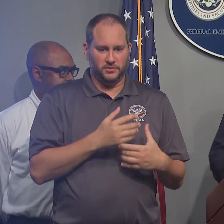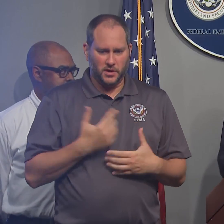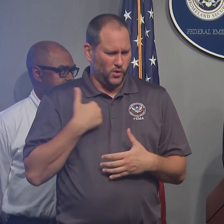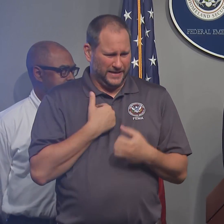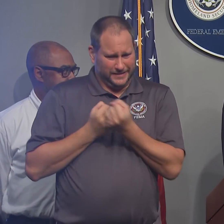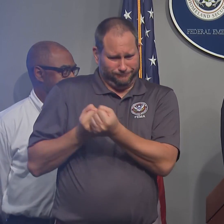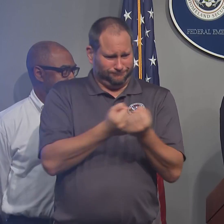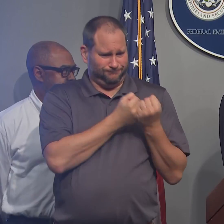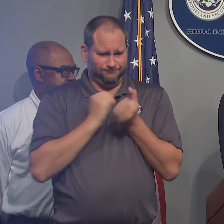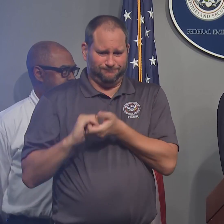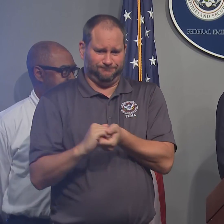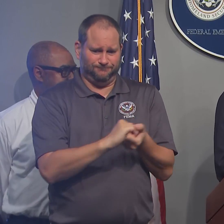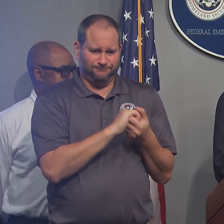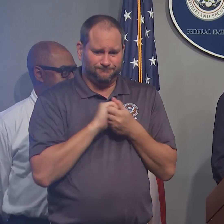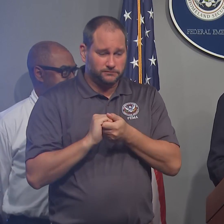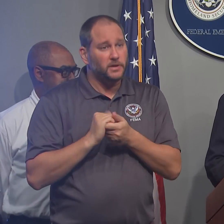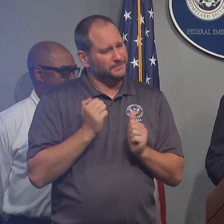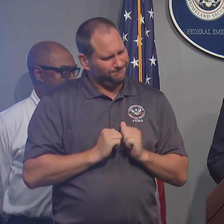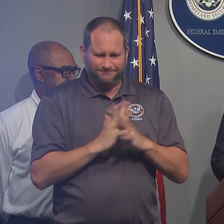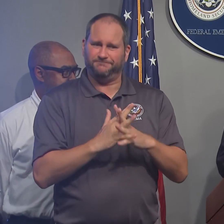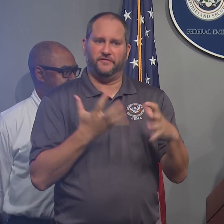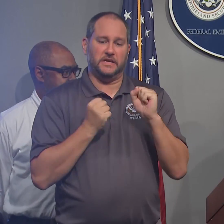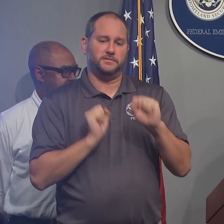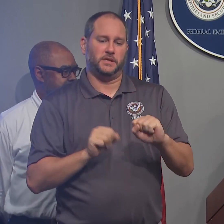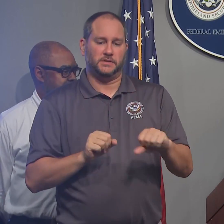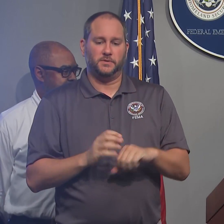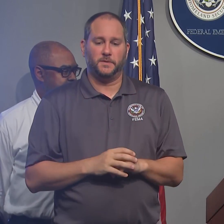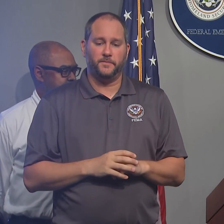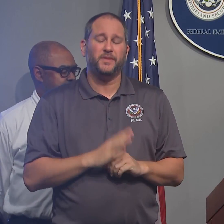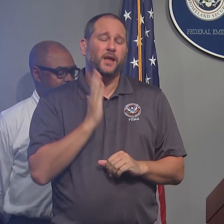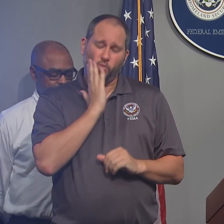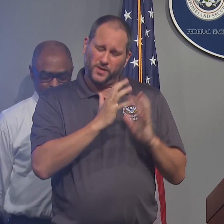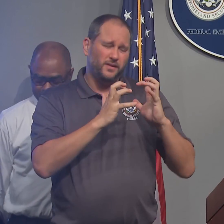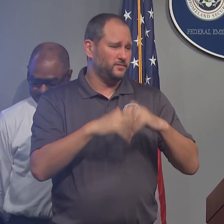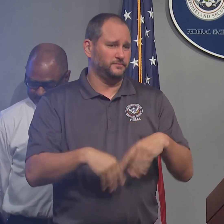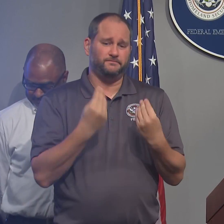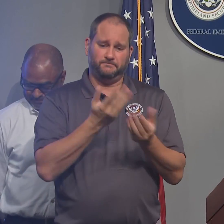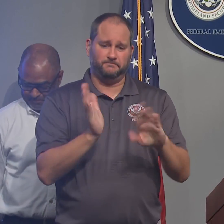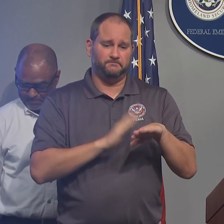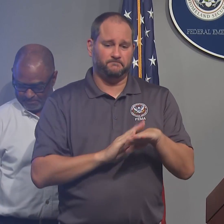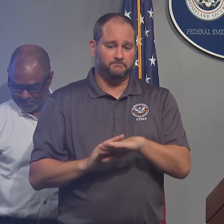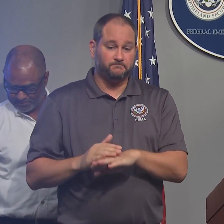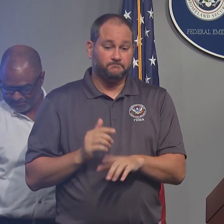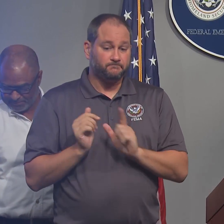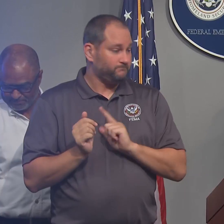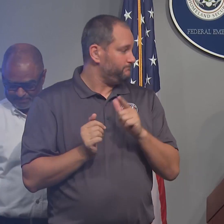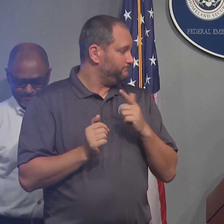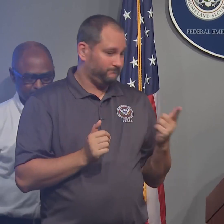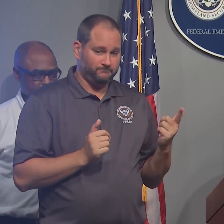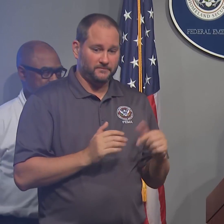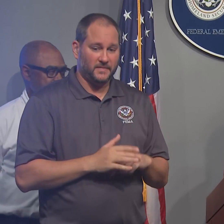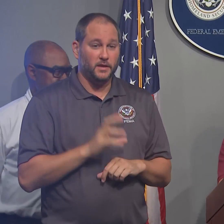to our partners over at NOAA, Dr. Neil Jacobs and Steve Goldstein. So take it away.